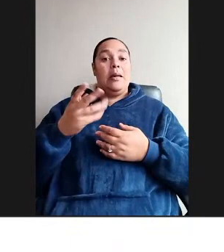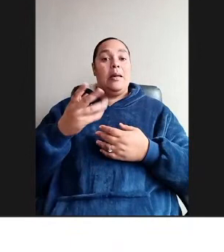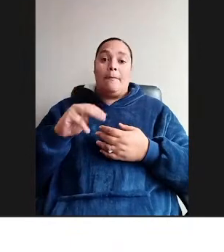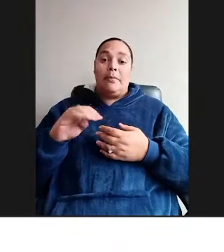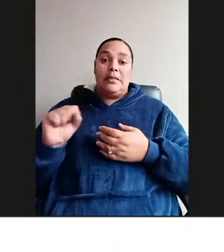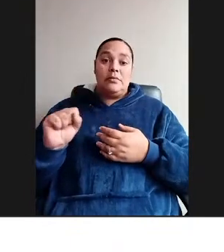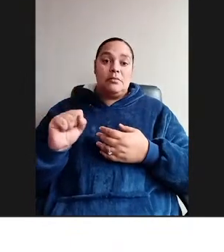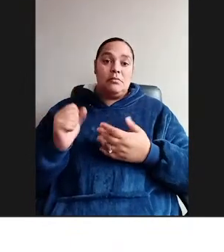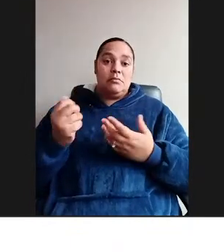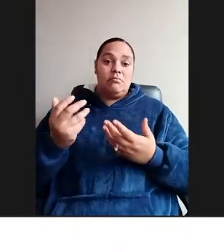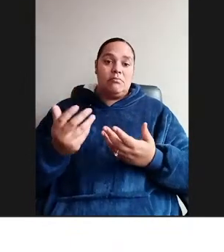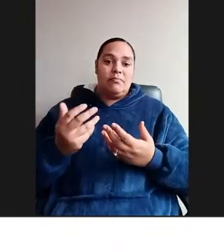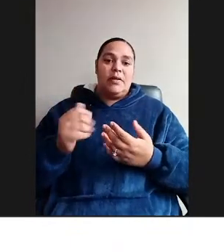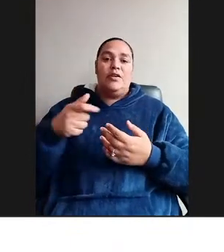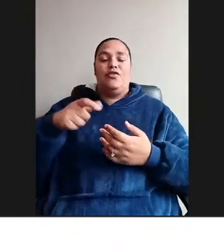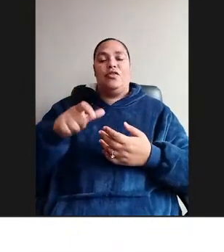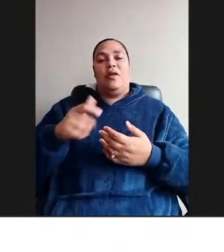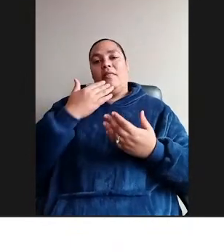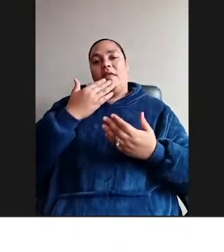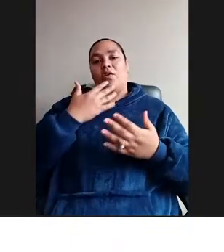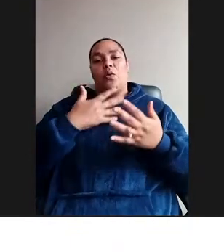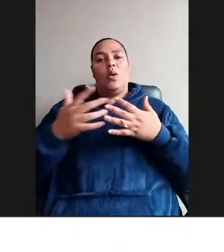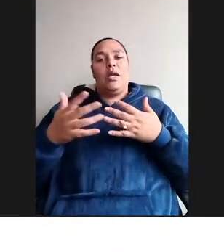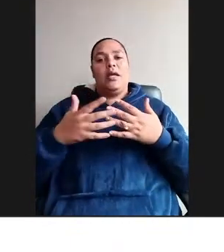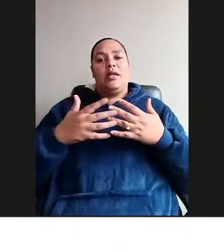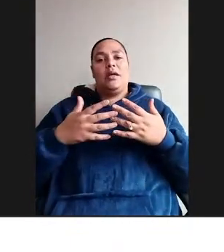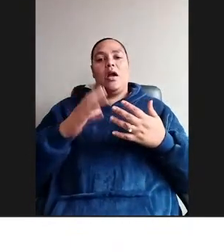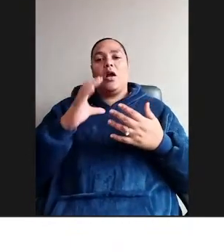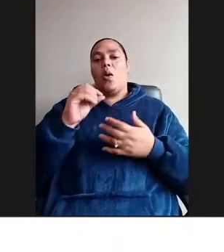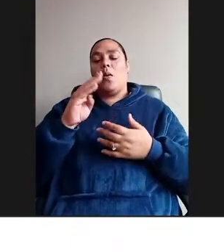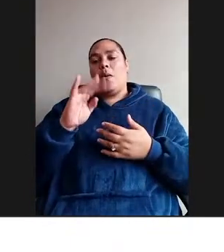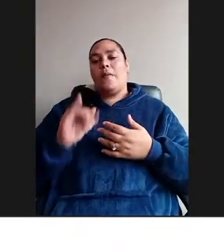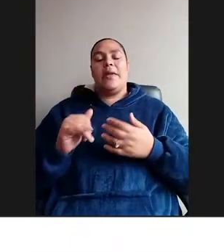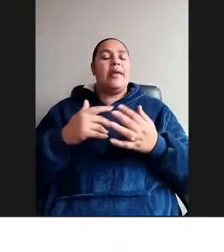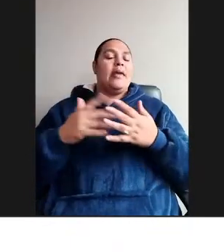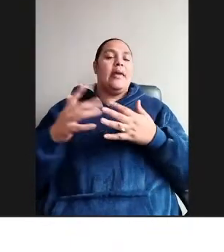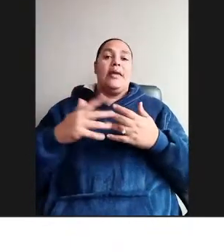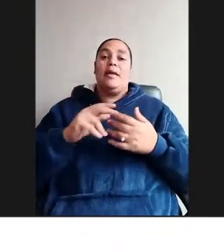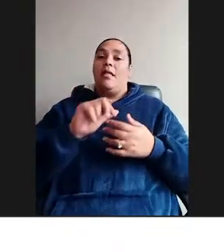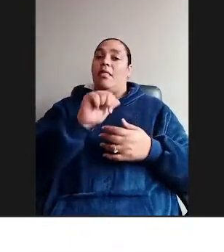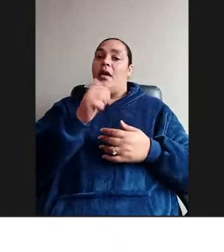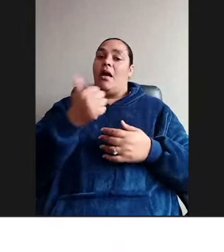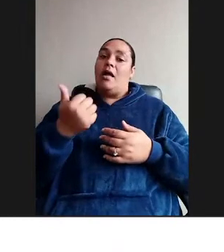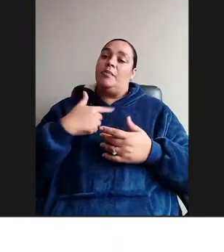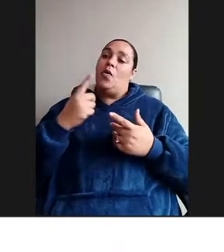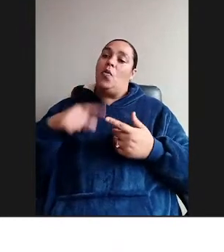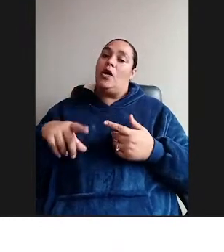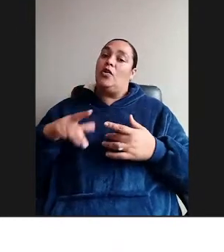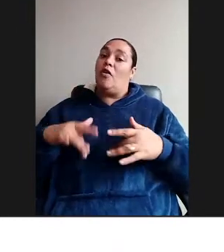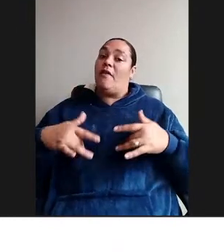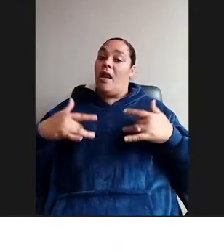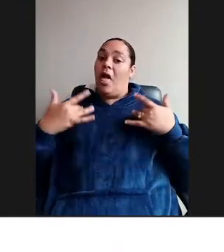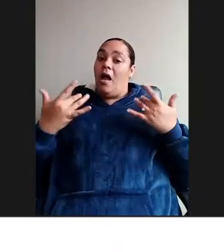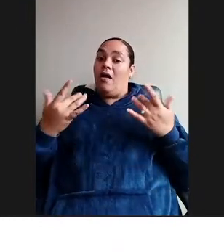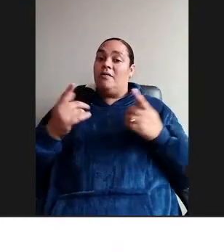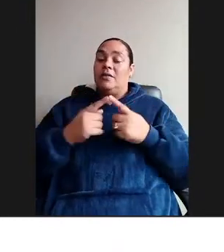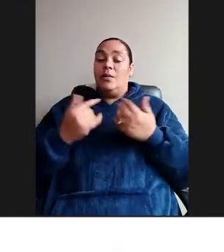Chair, thank you. Anything I would have to add in terms of the sequencing of going live, and today we're